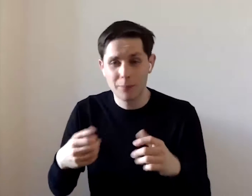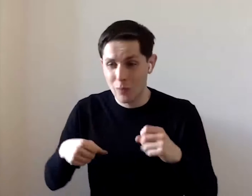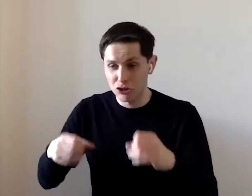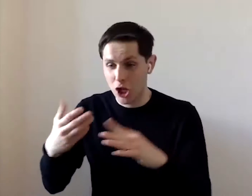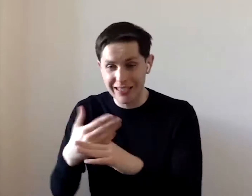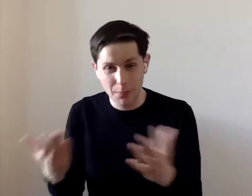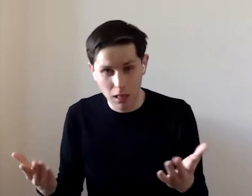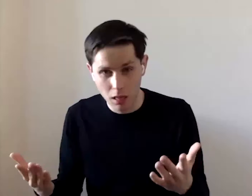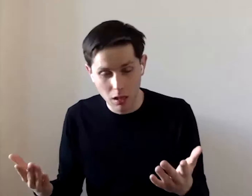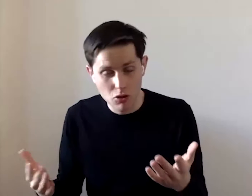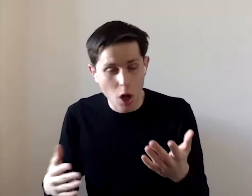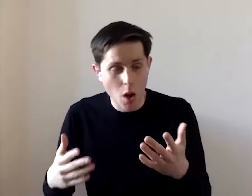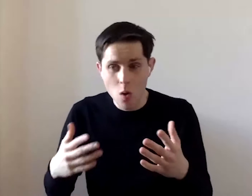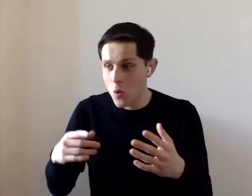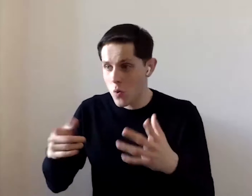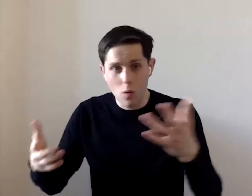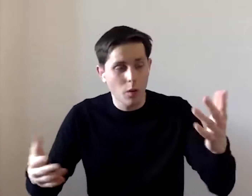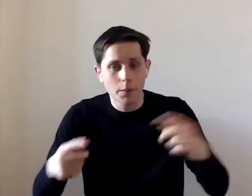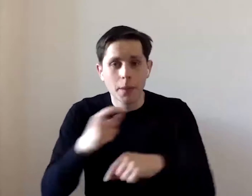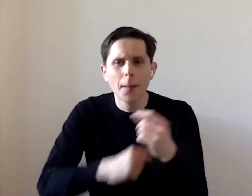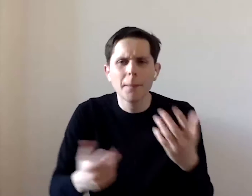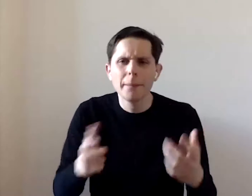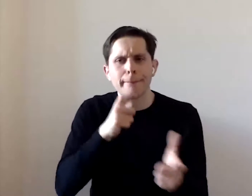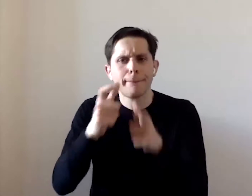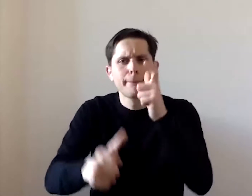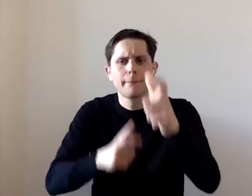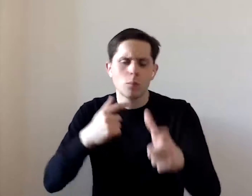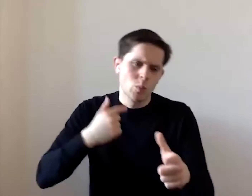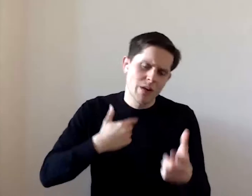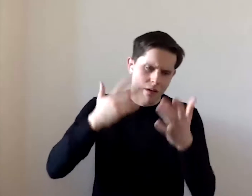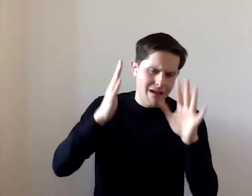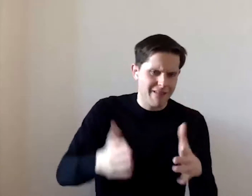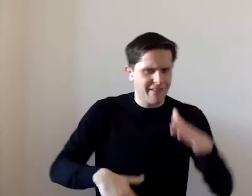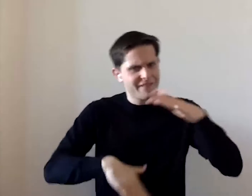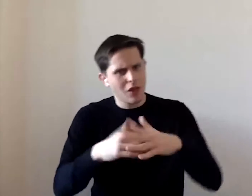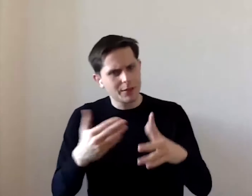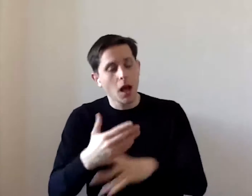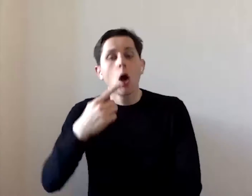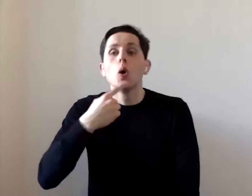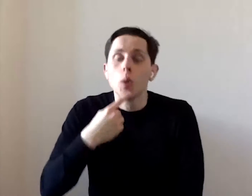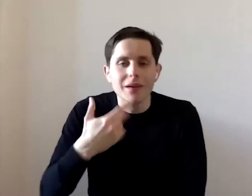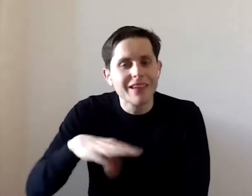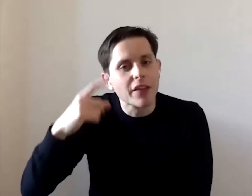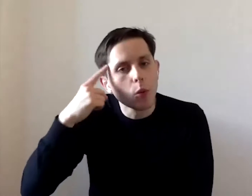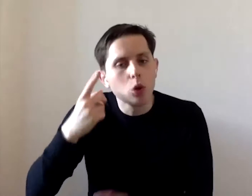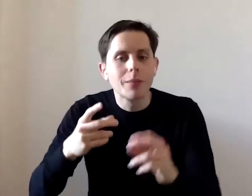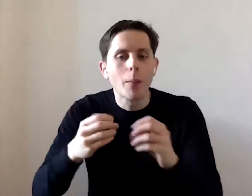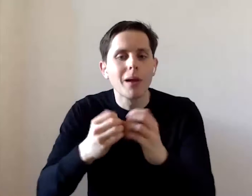It's wheelchair accessible, or often very limited wheelchair accessibility, but it'll still claim fully